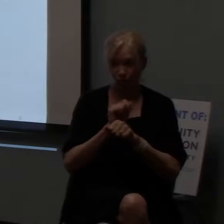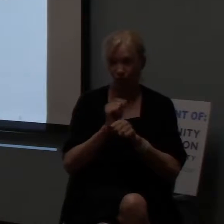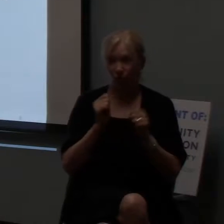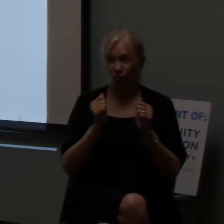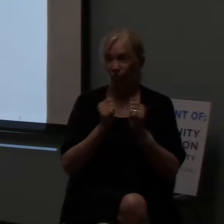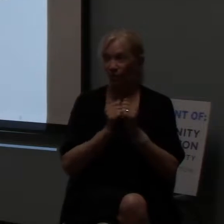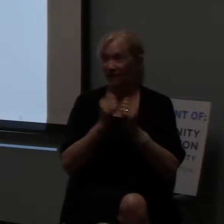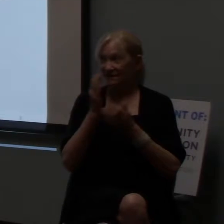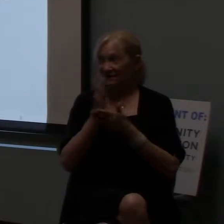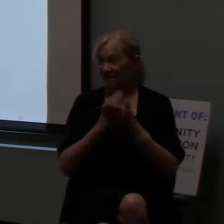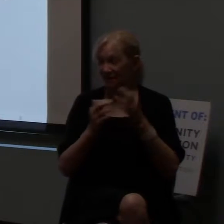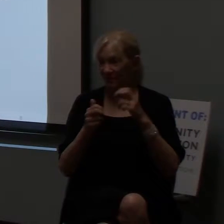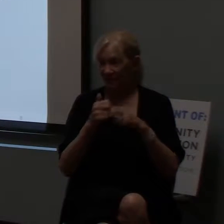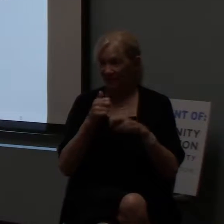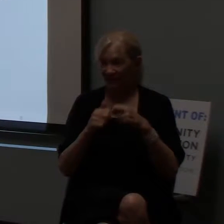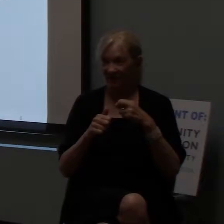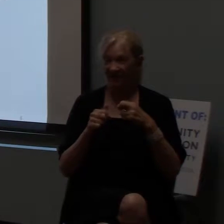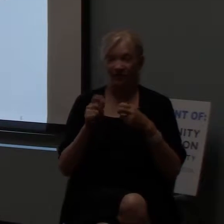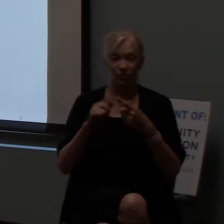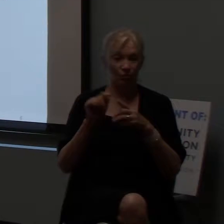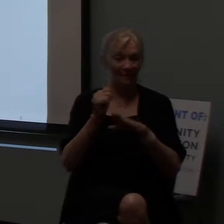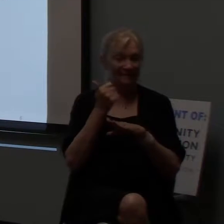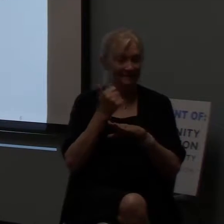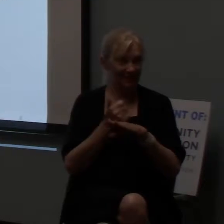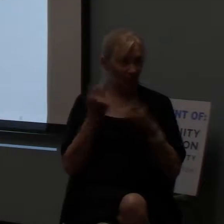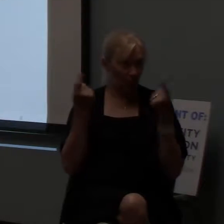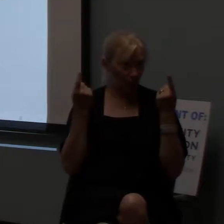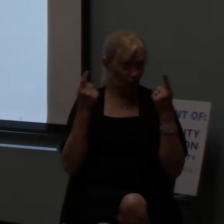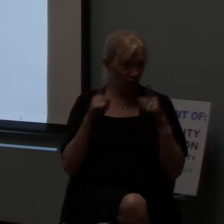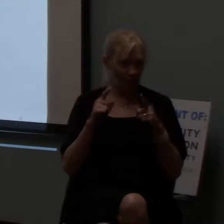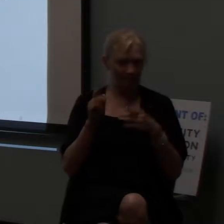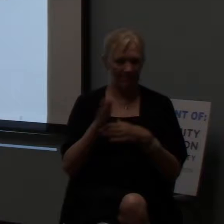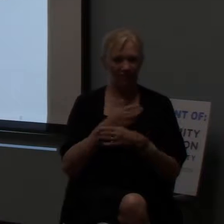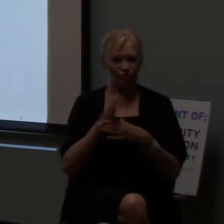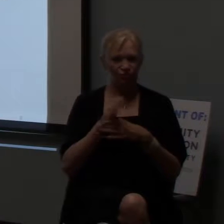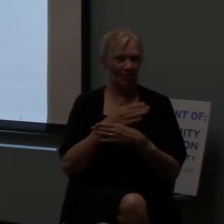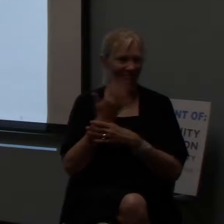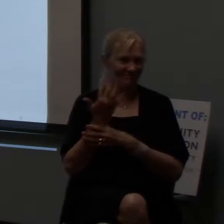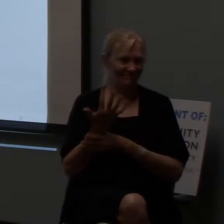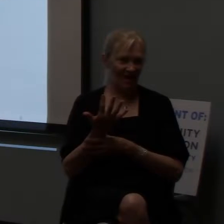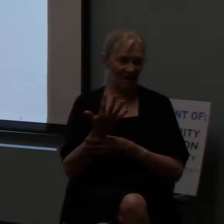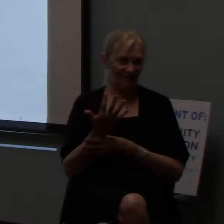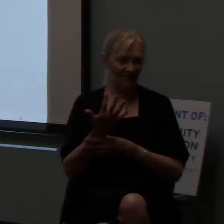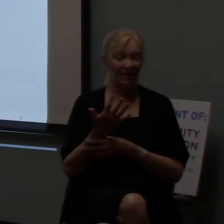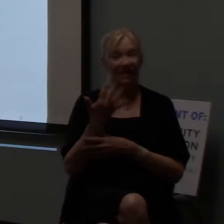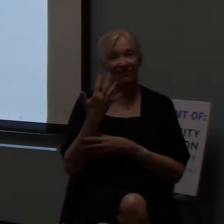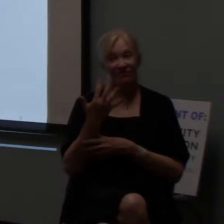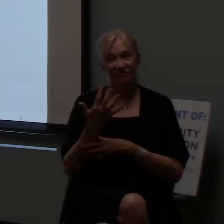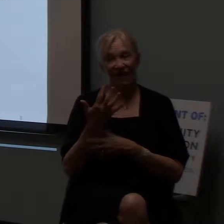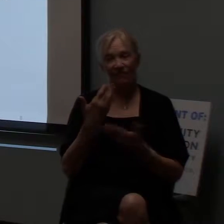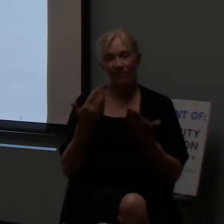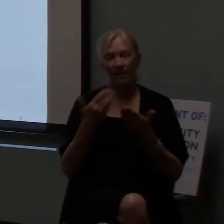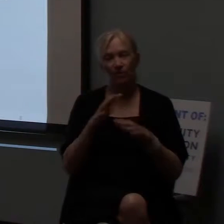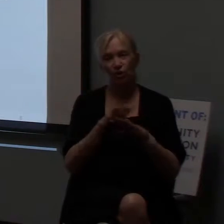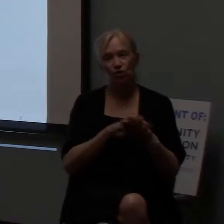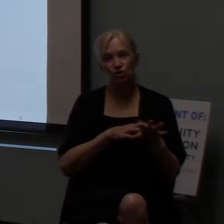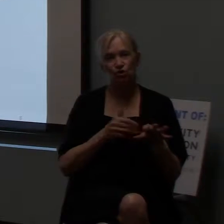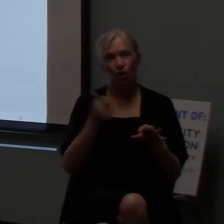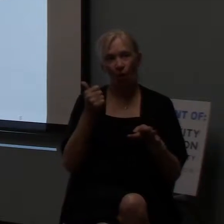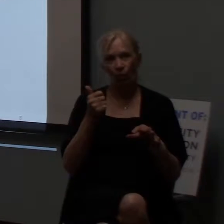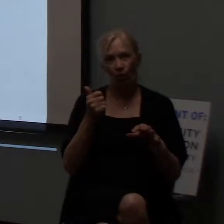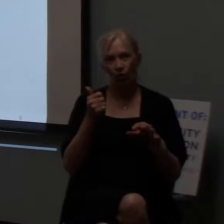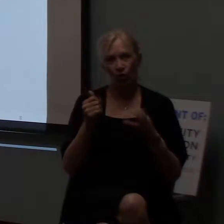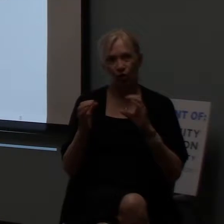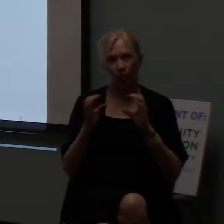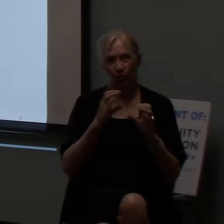have already come up about this, of establishing agreement between all of the commissioners. So 5 might be slower communication path